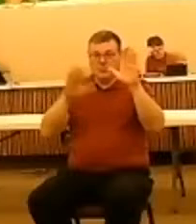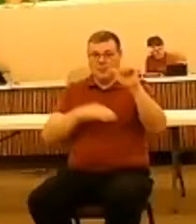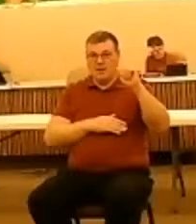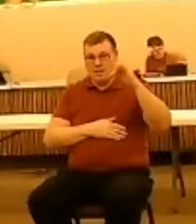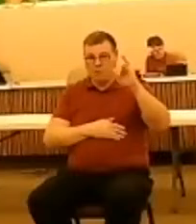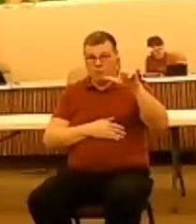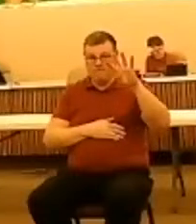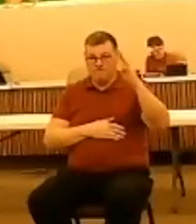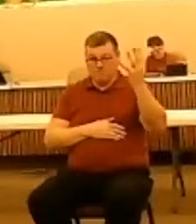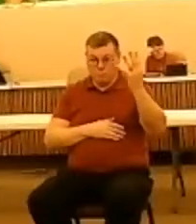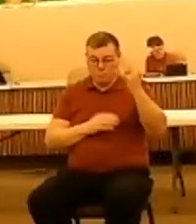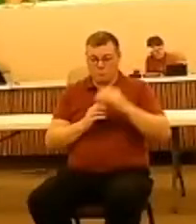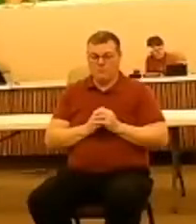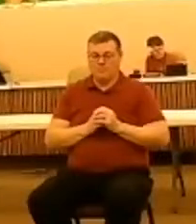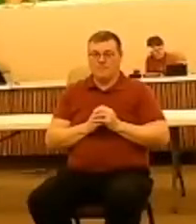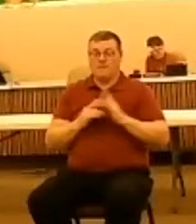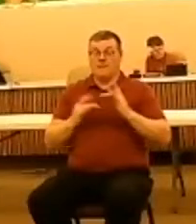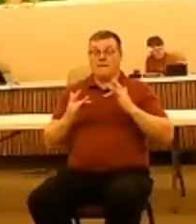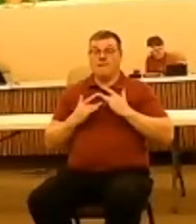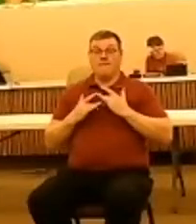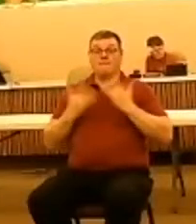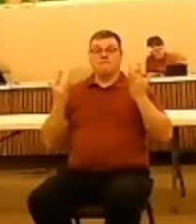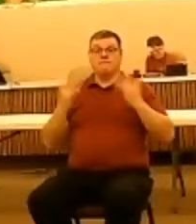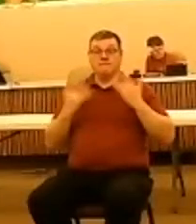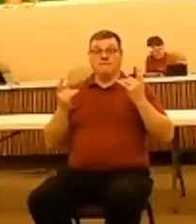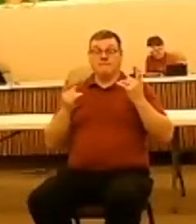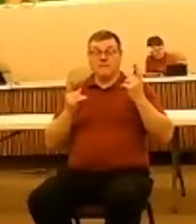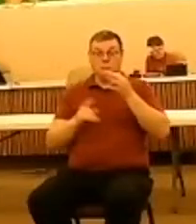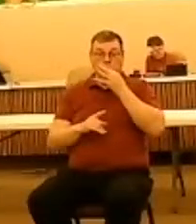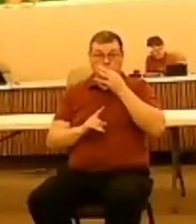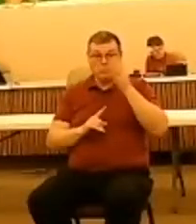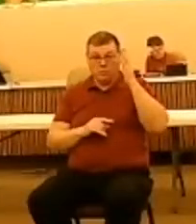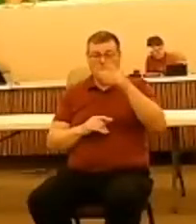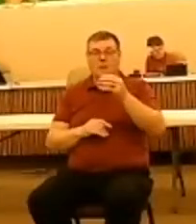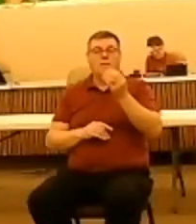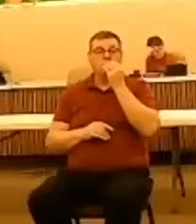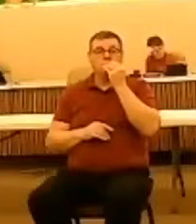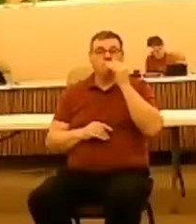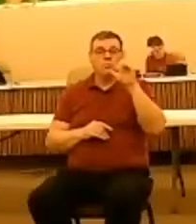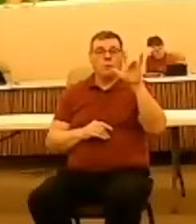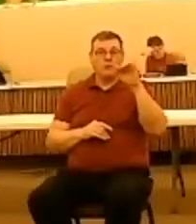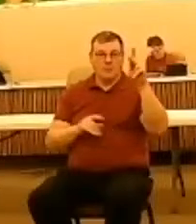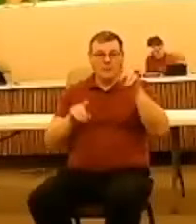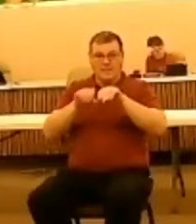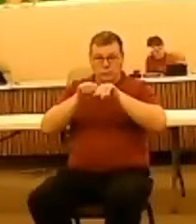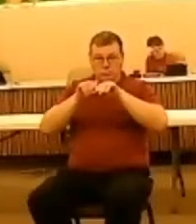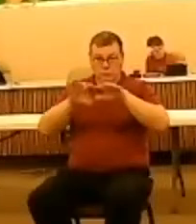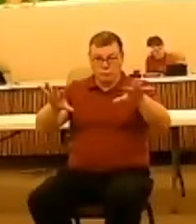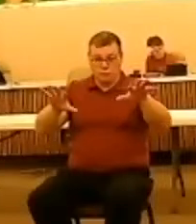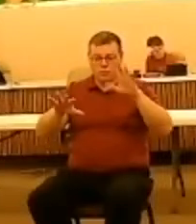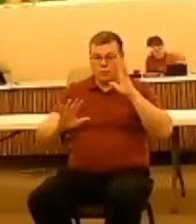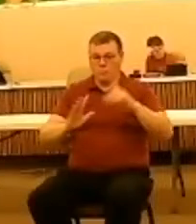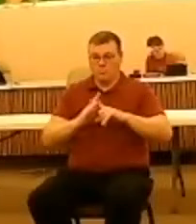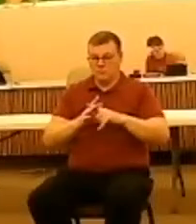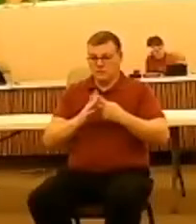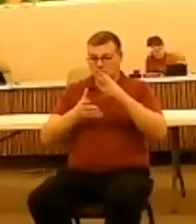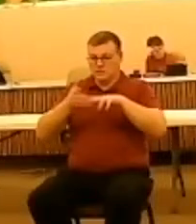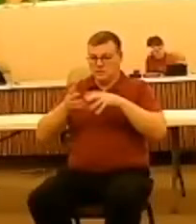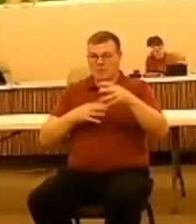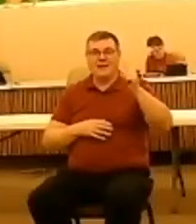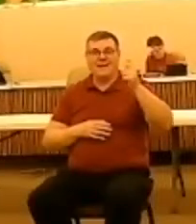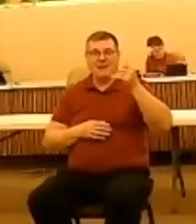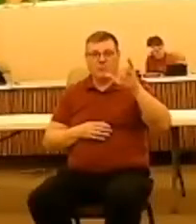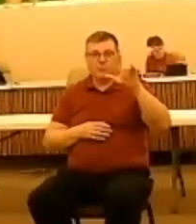4th. Events coming up. We got the food link distribution is scheduled for April